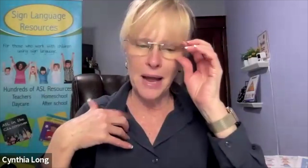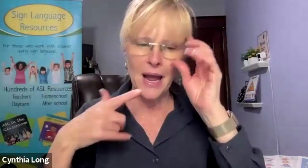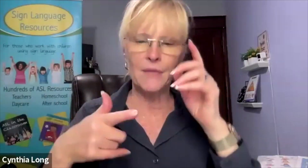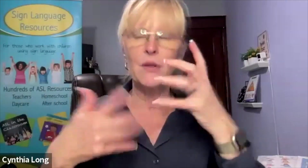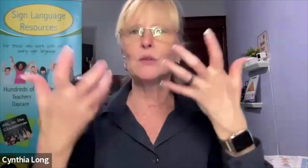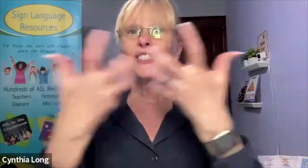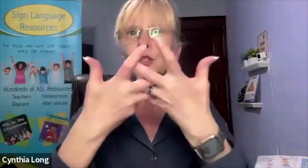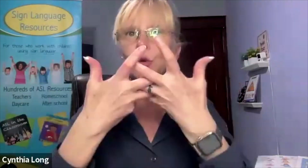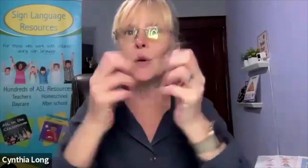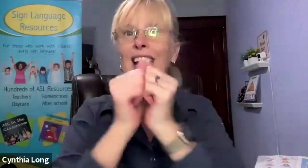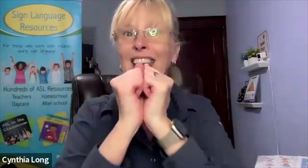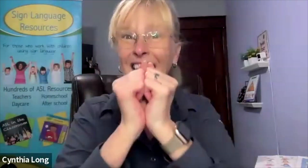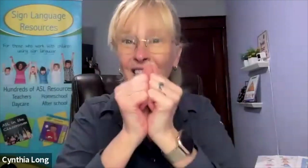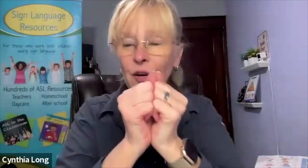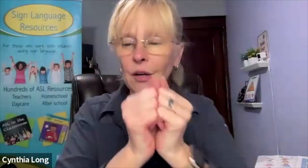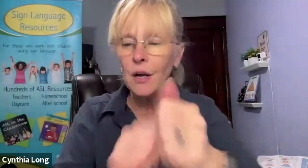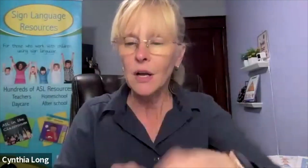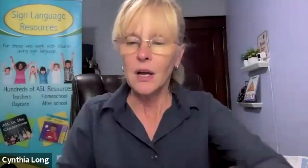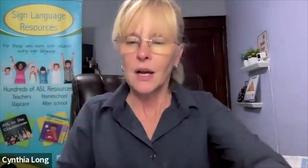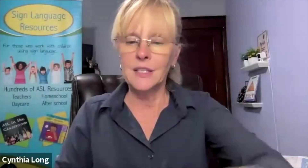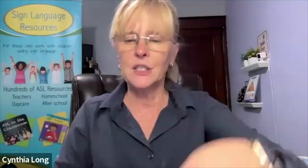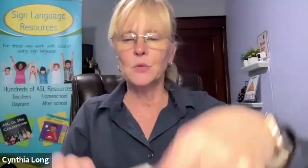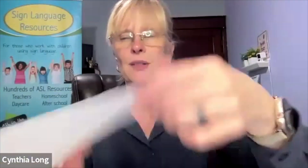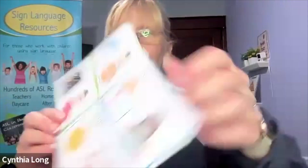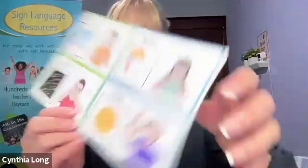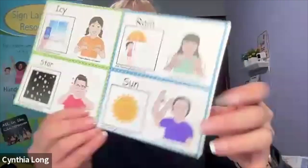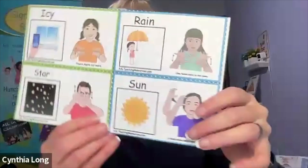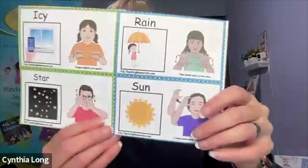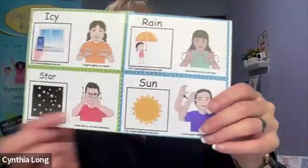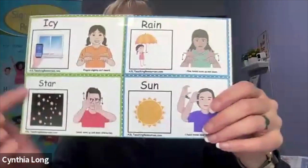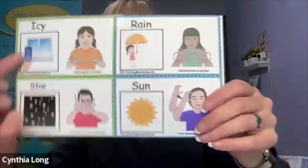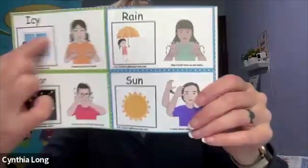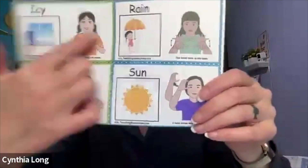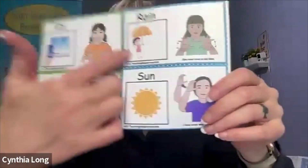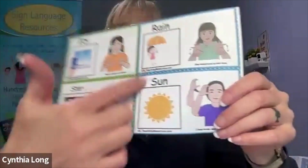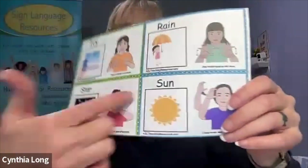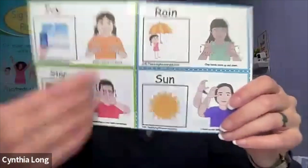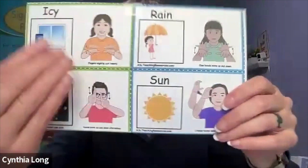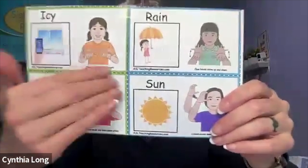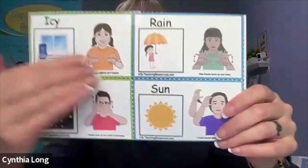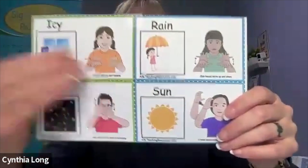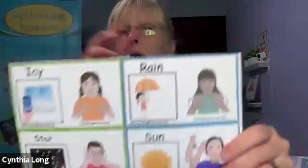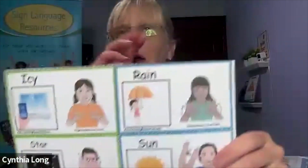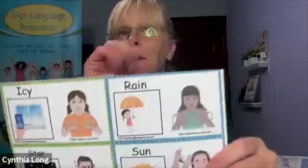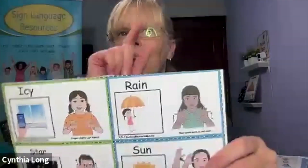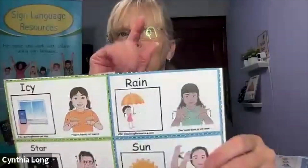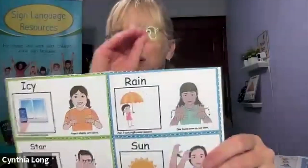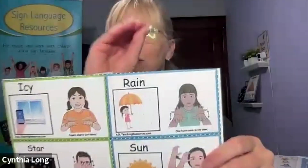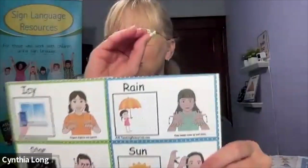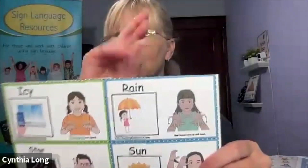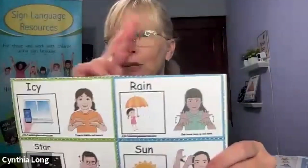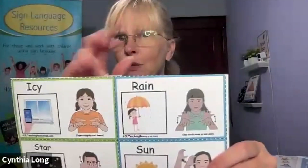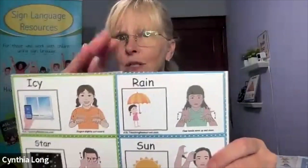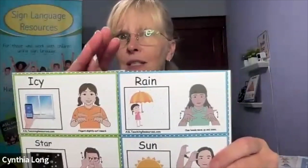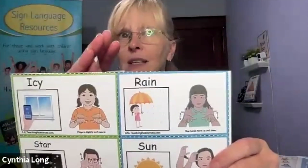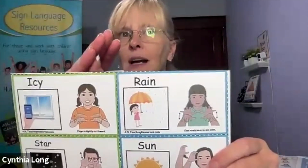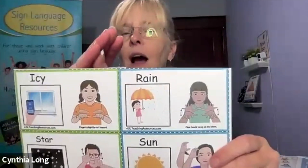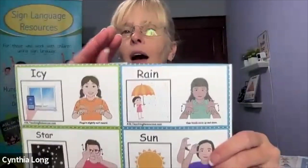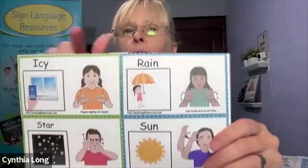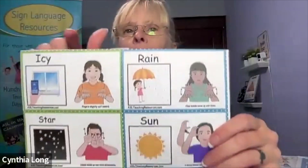have those together. This is what those look like. Again, you can go to ASLTeachingResources.com and